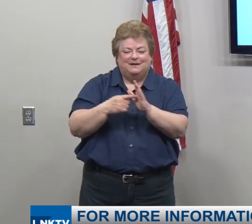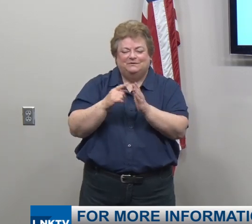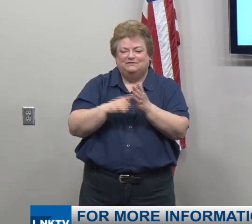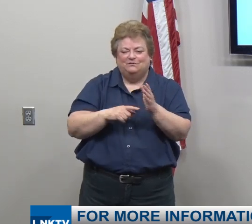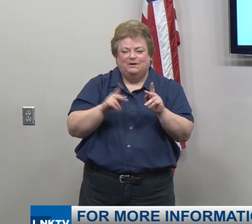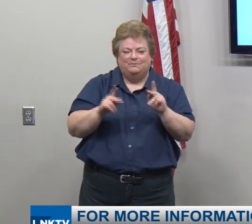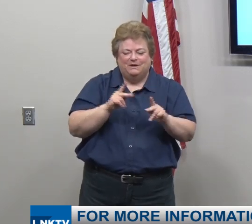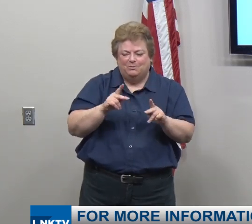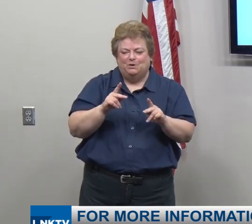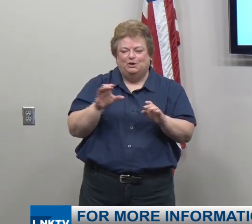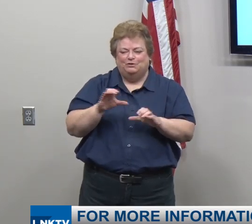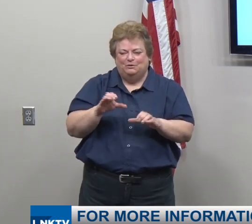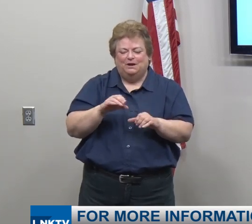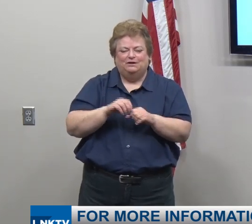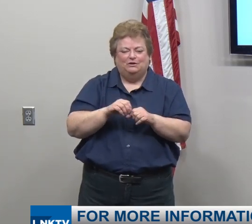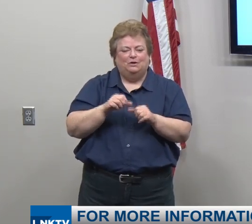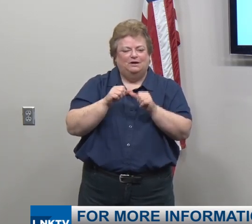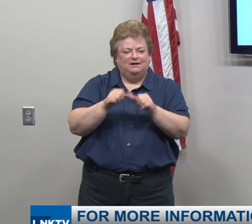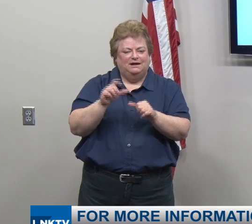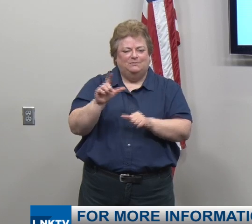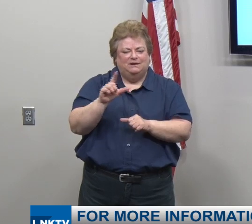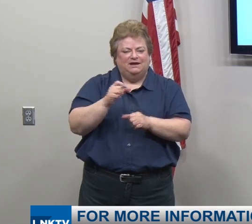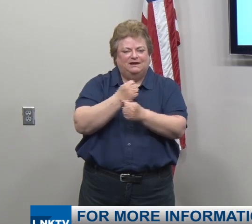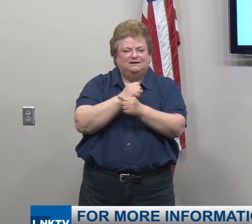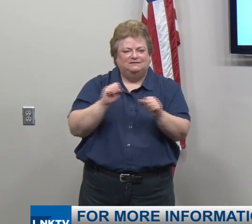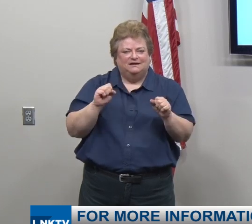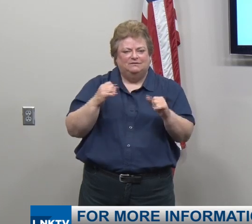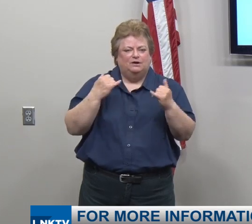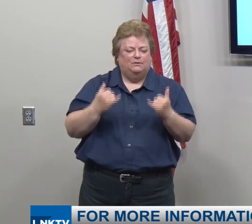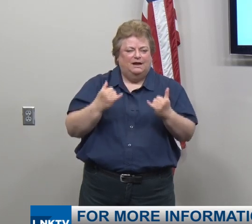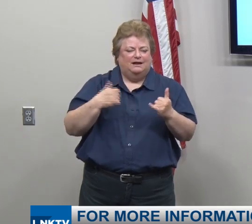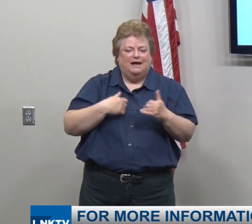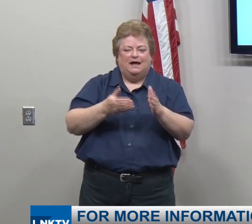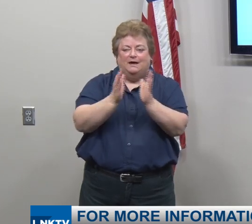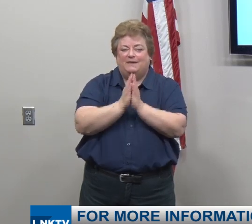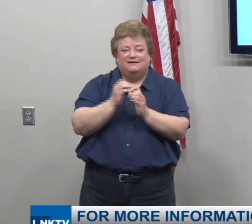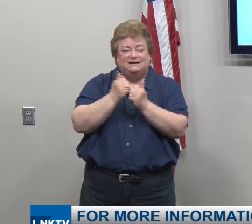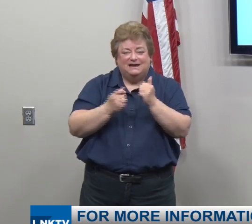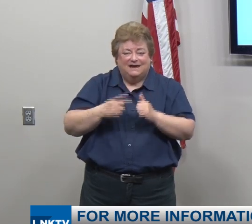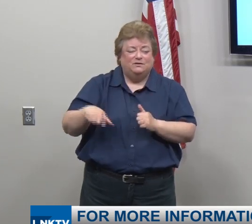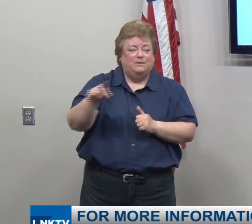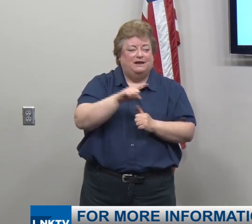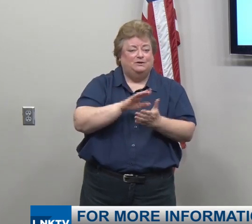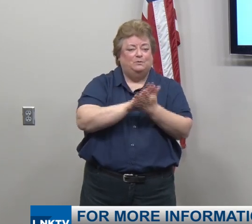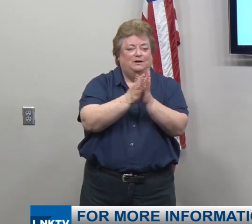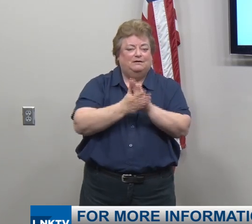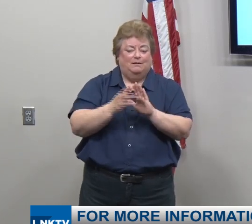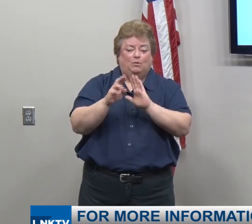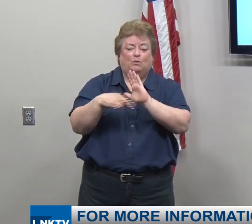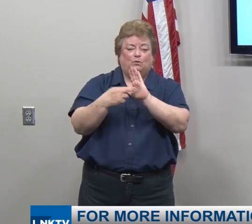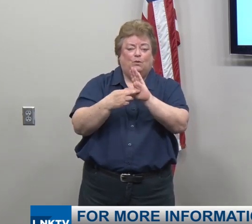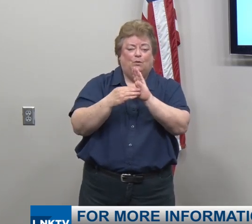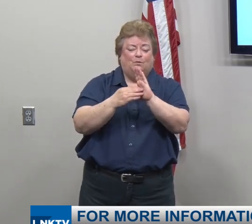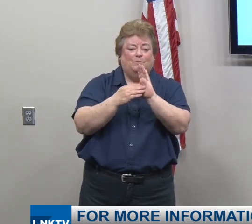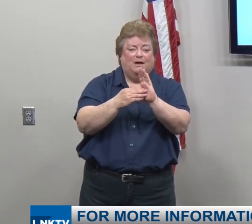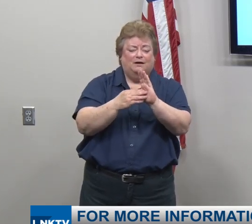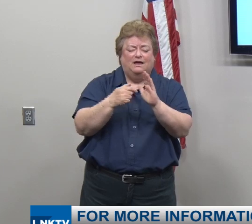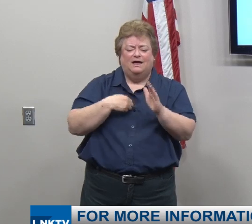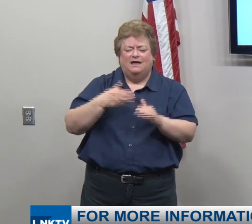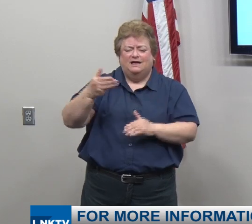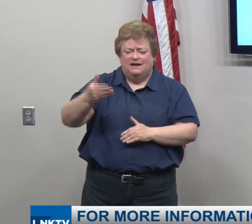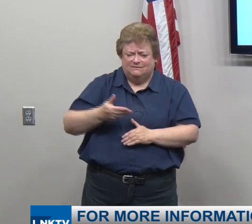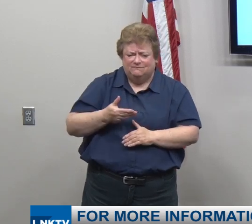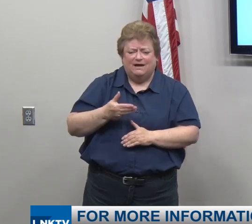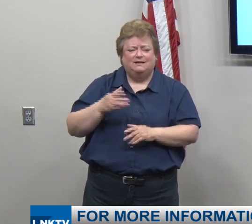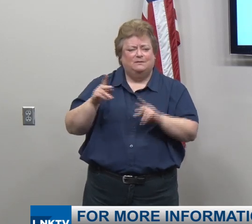necessary choices to help keep Lincoln safe. And today I'm asking everyone to be a role model as we fight this virus. I invite the public to